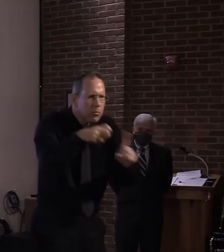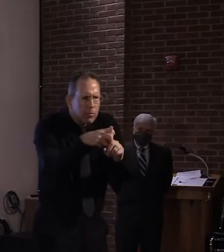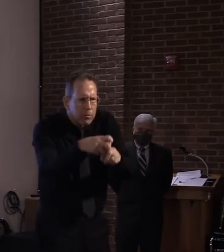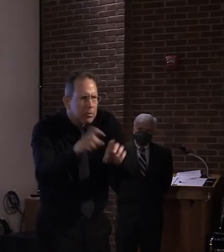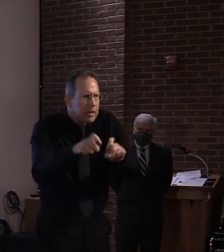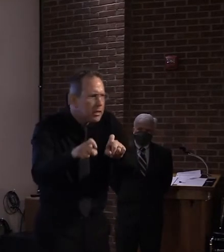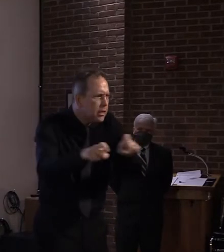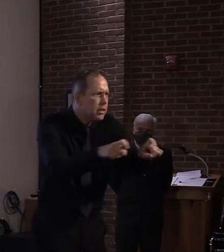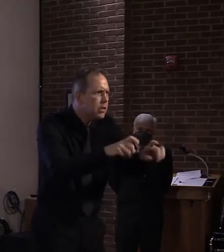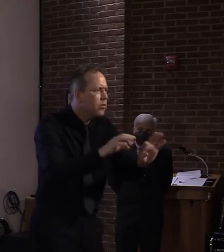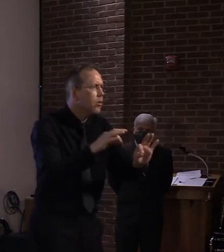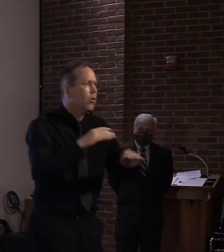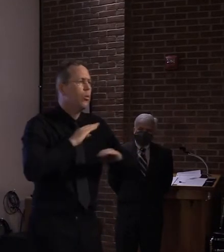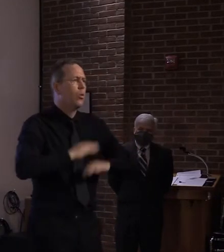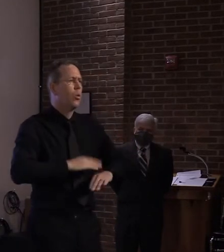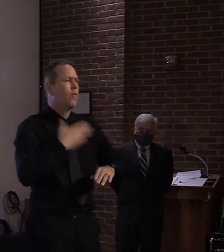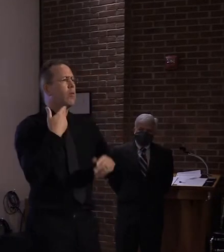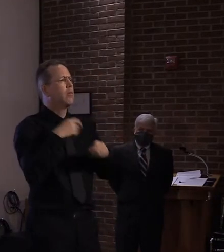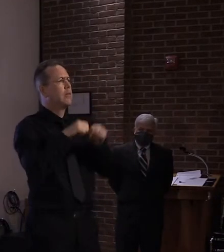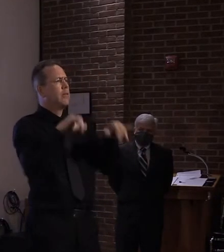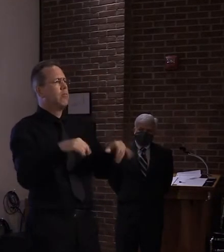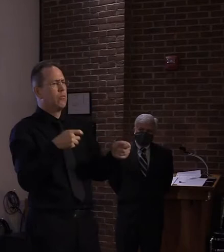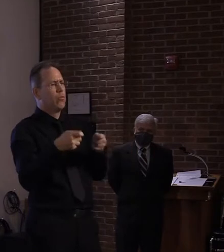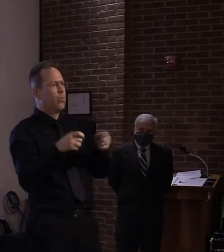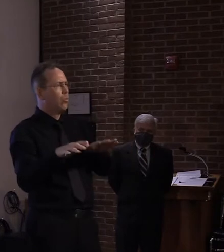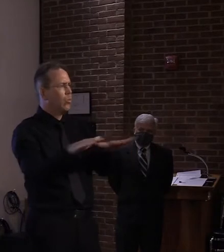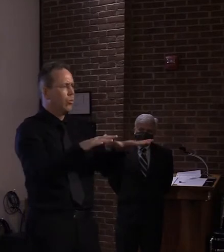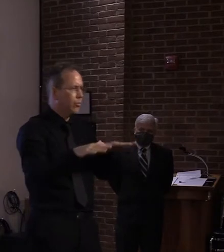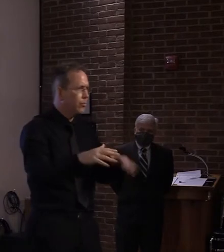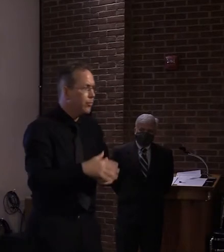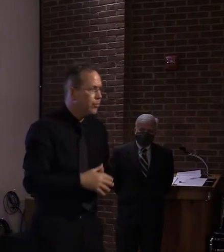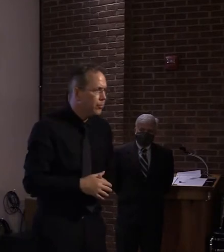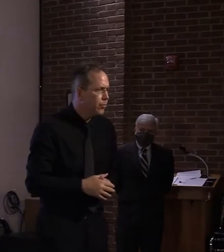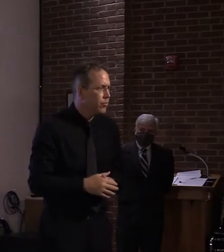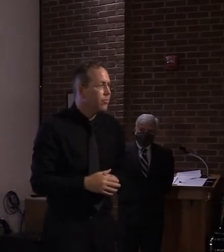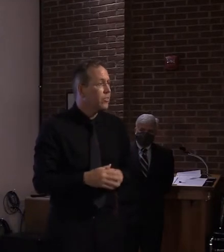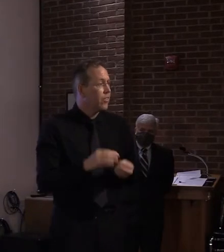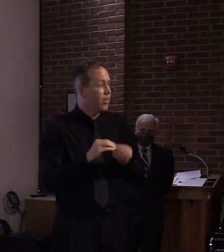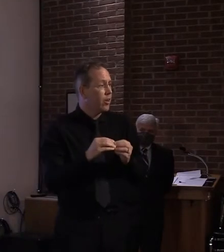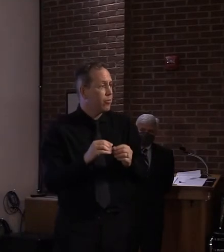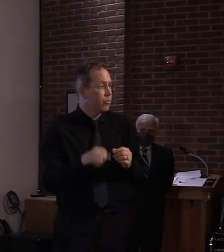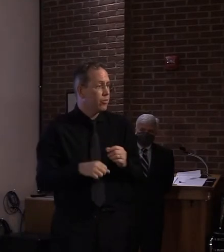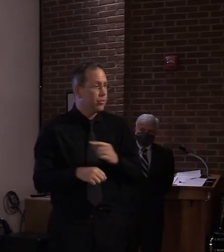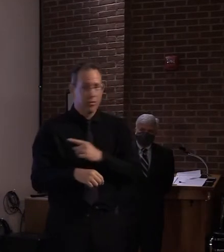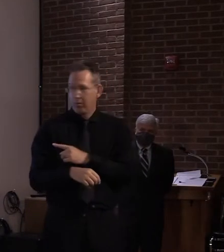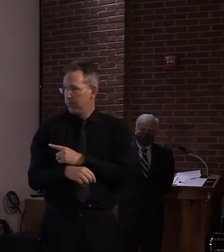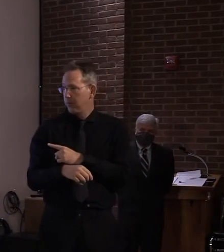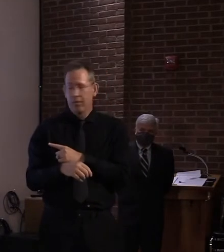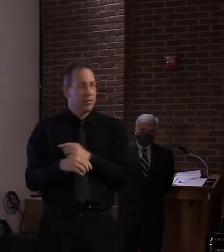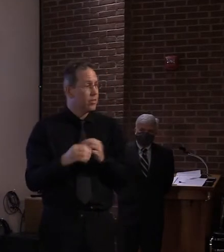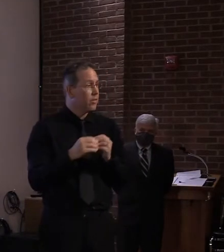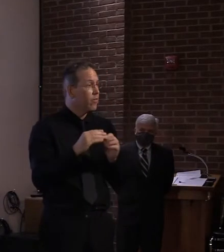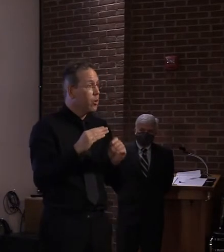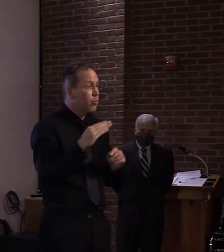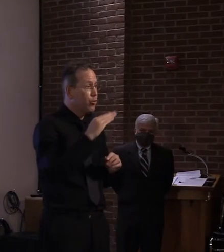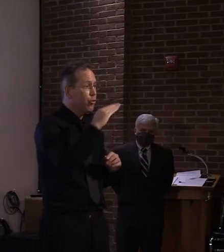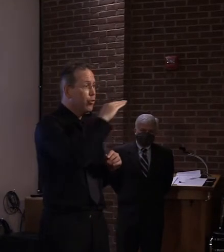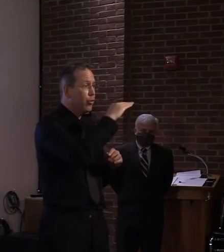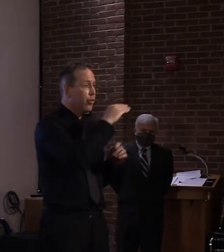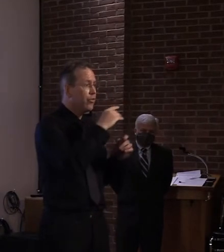notion. We probably should label the graph as starting, Vermont is again flattening the curve.